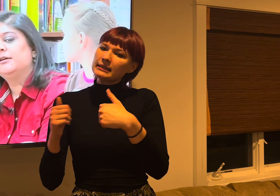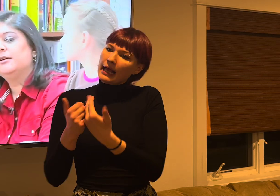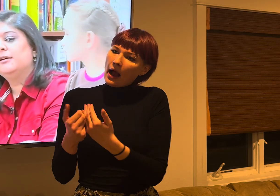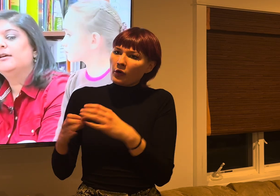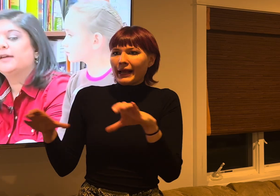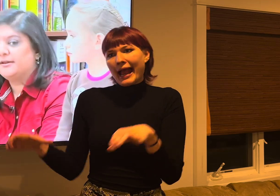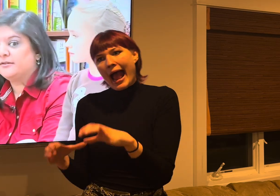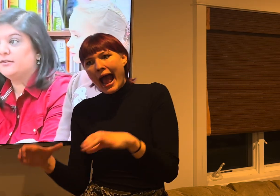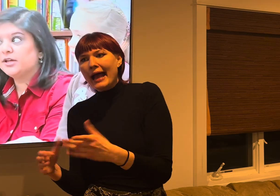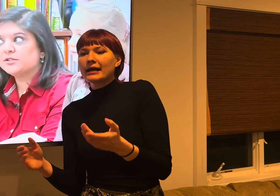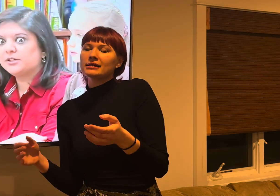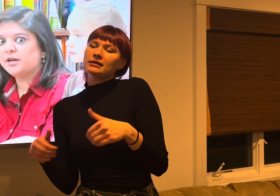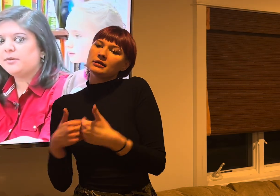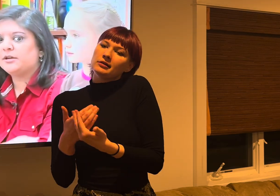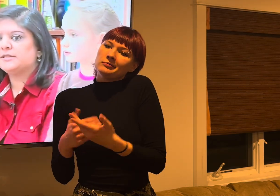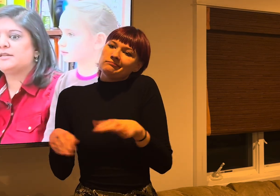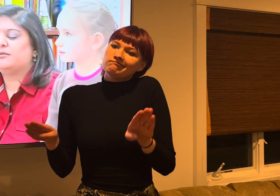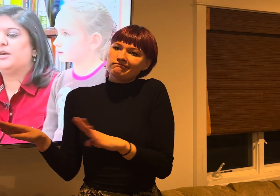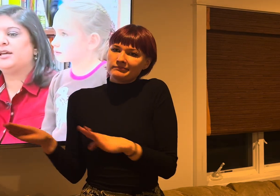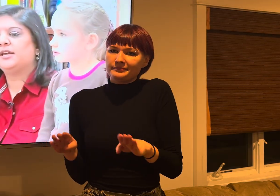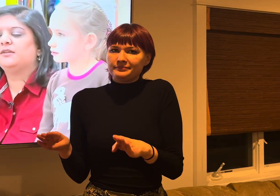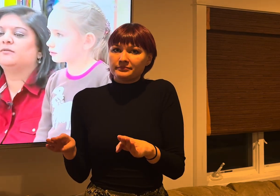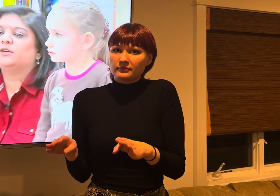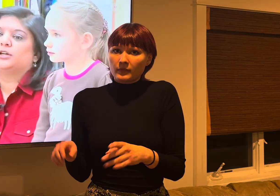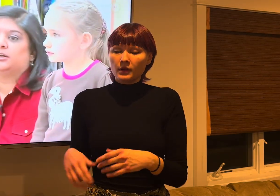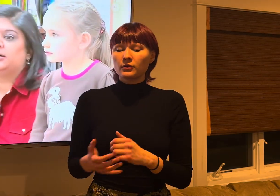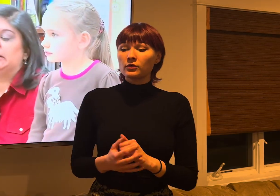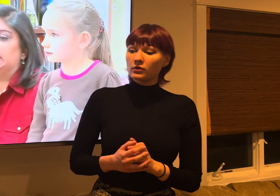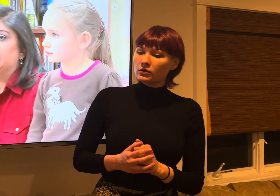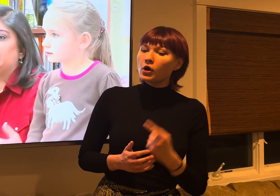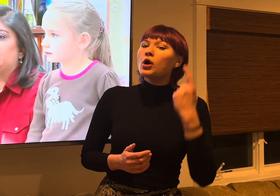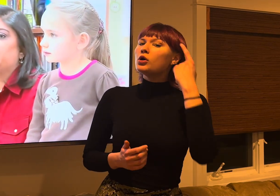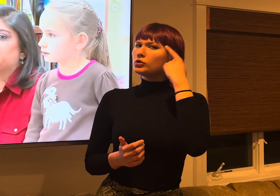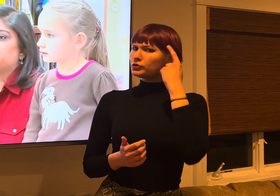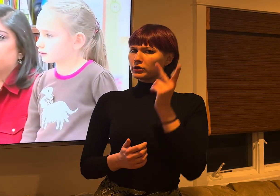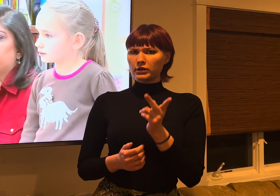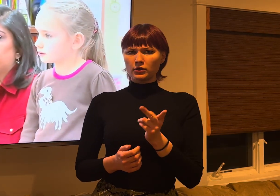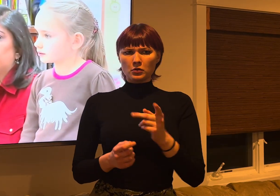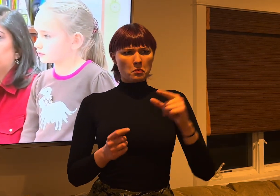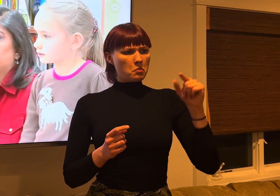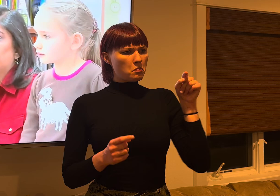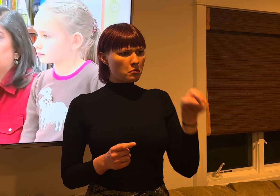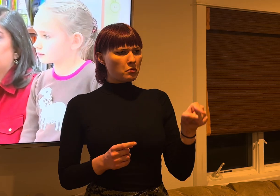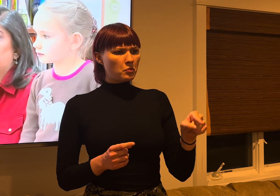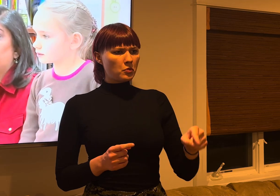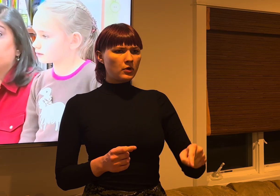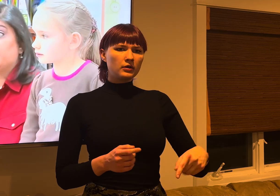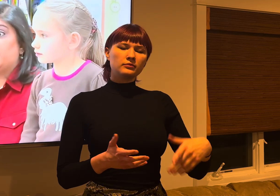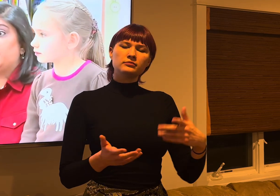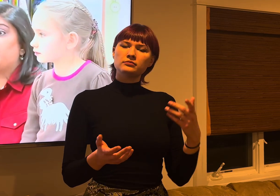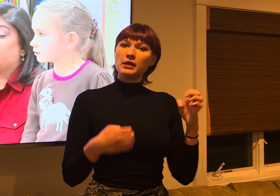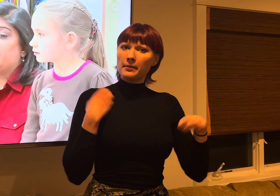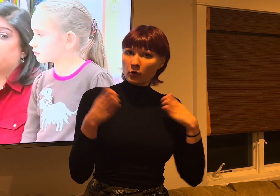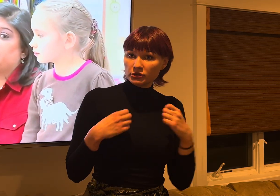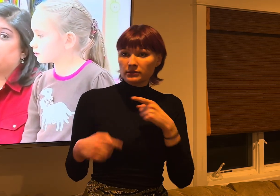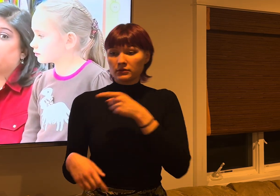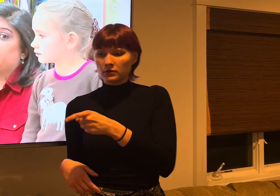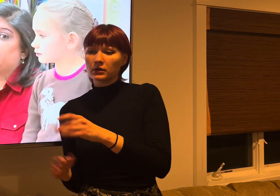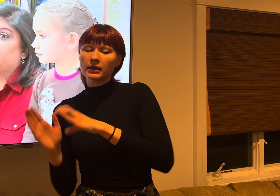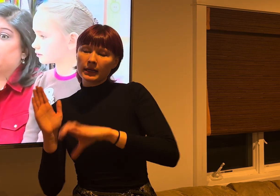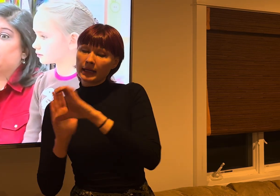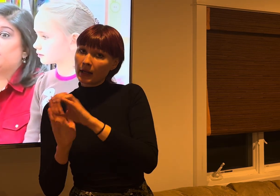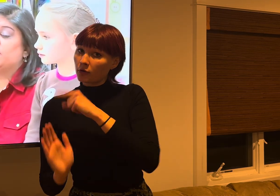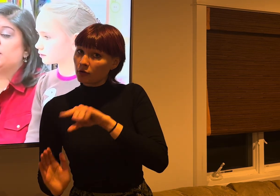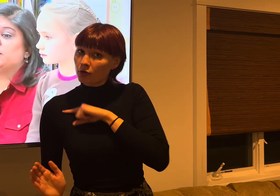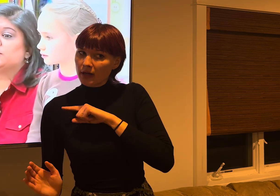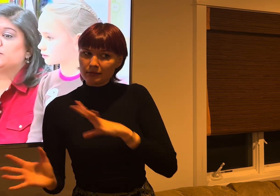words? Yes. So let's look up here and see if we can infer a character trait. Okay, we do not know it. We have to infer